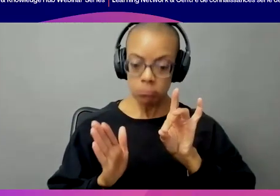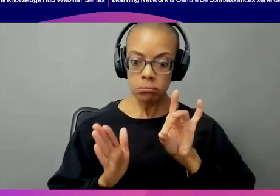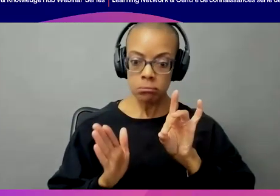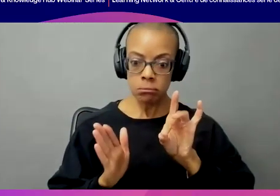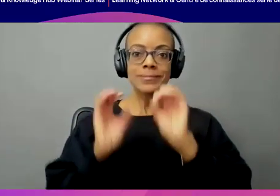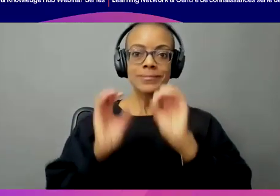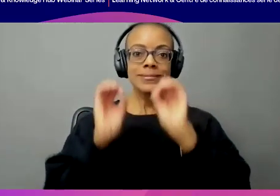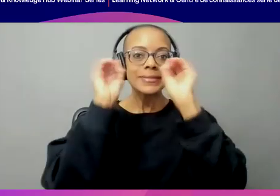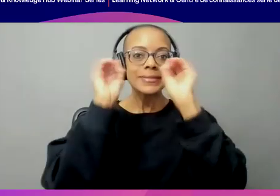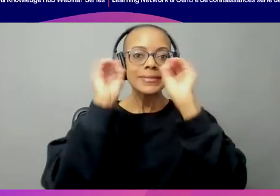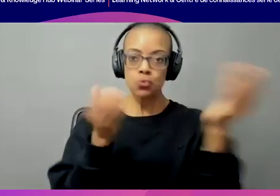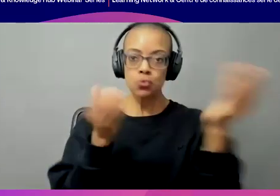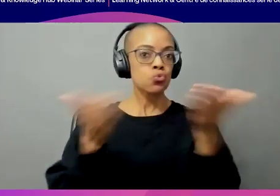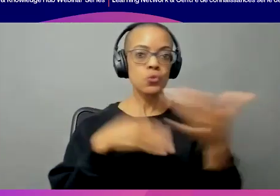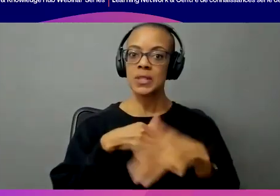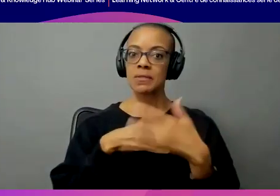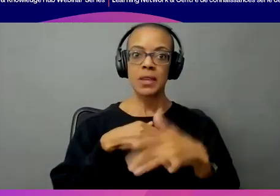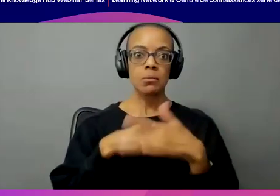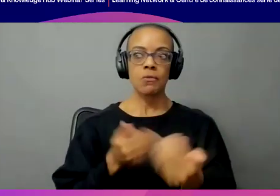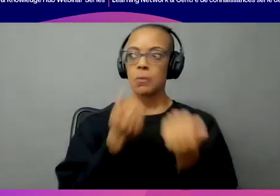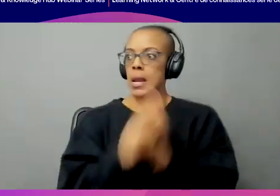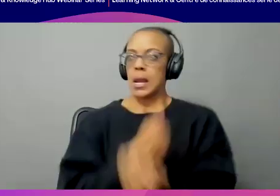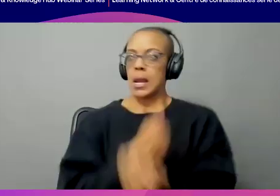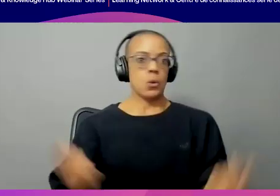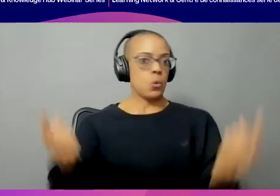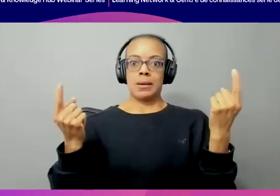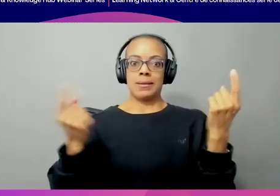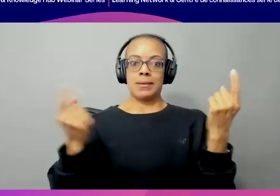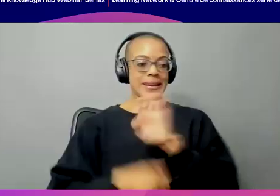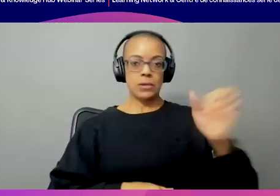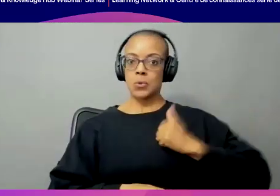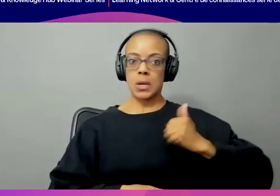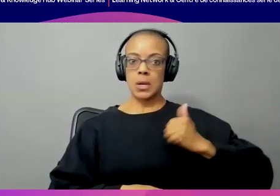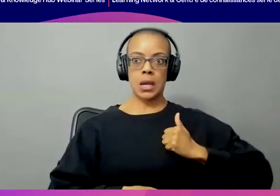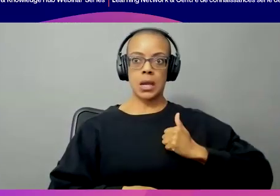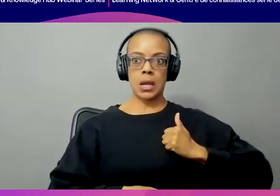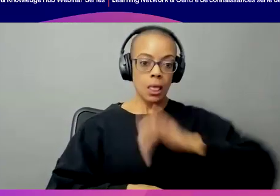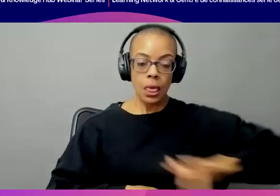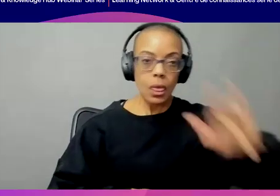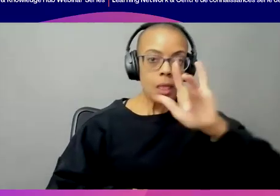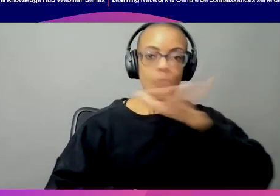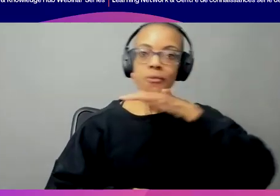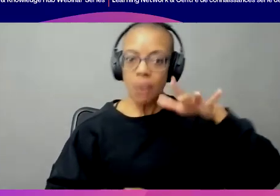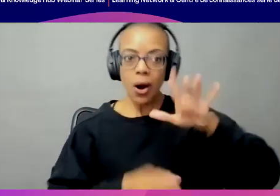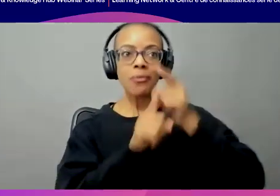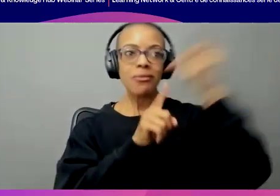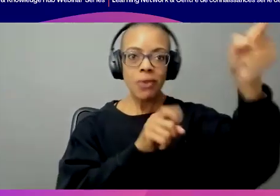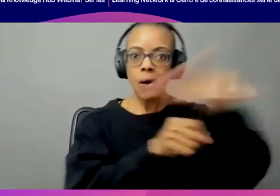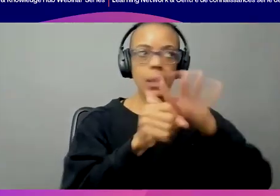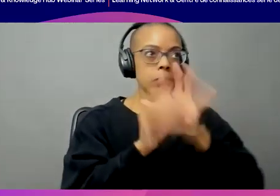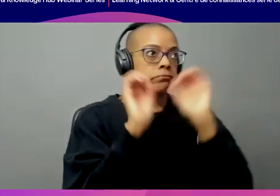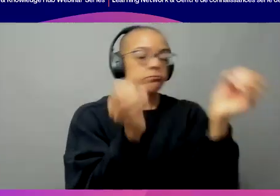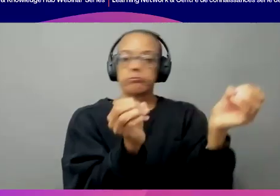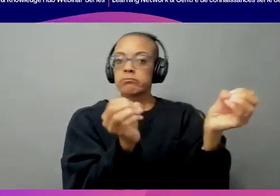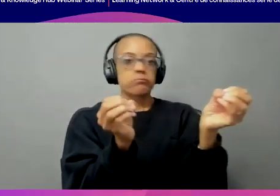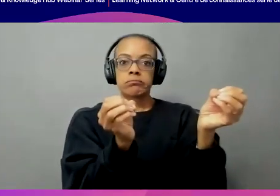services available to anybody in this part of Canada in rural and isolated areas. So people face